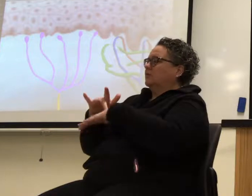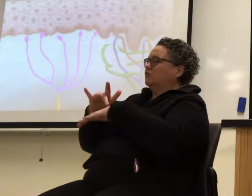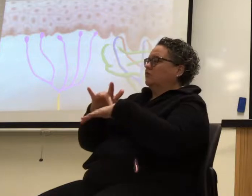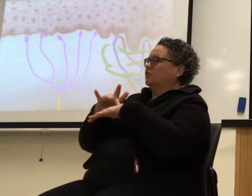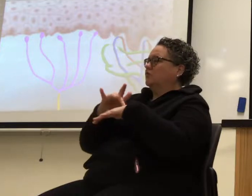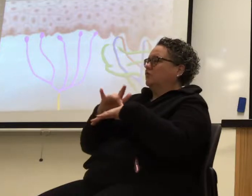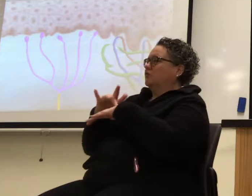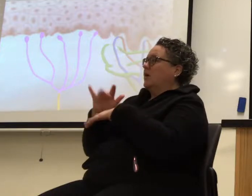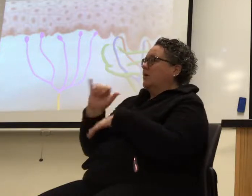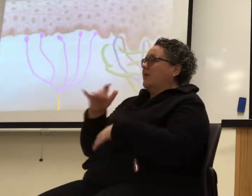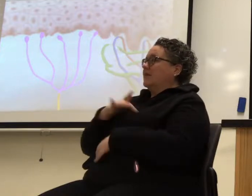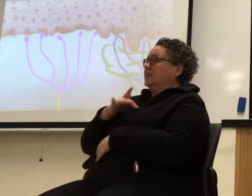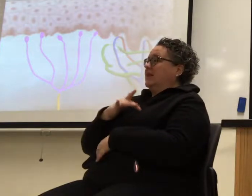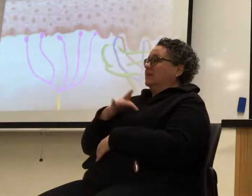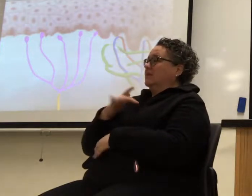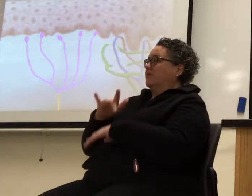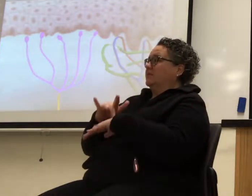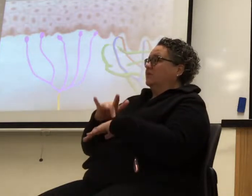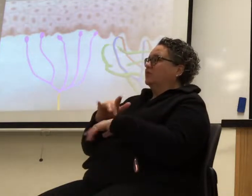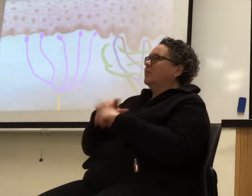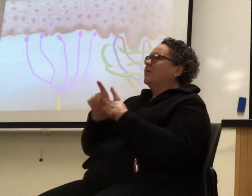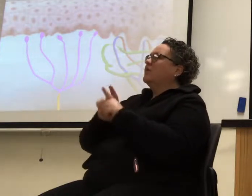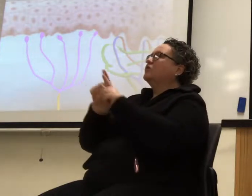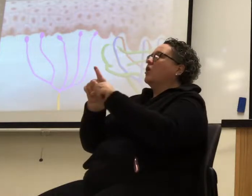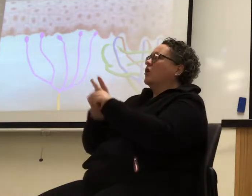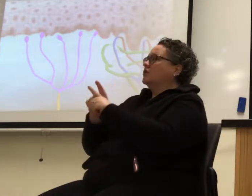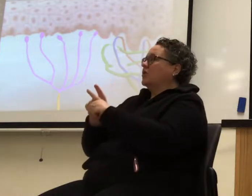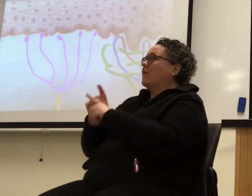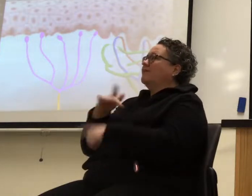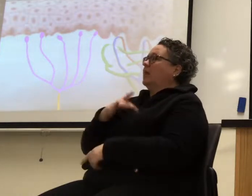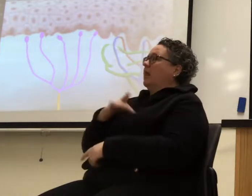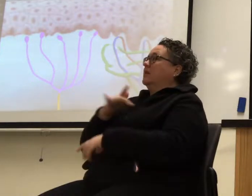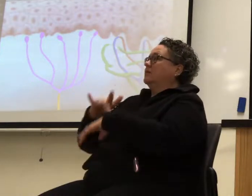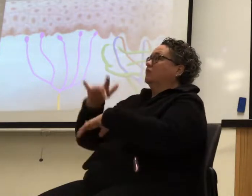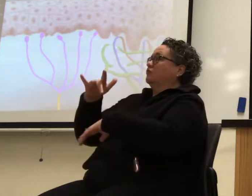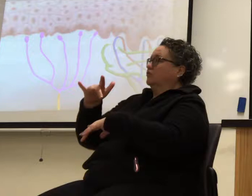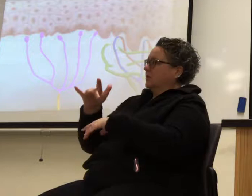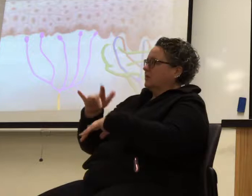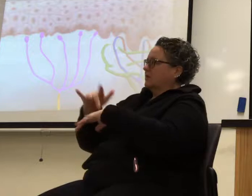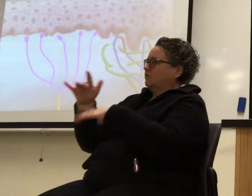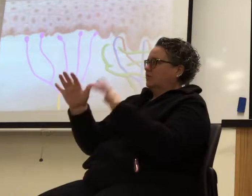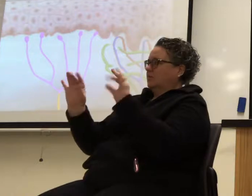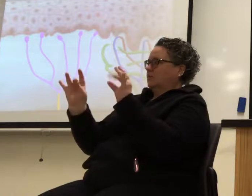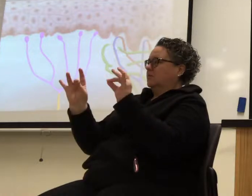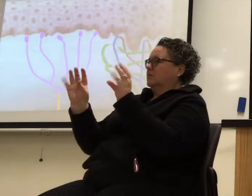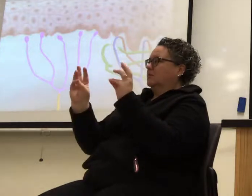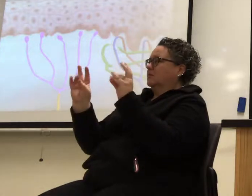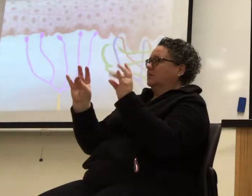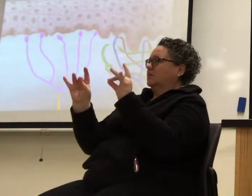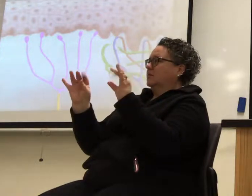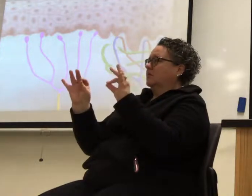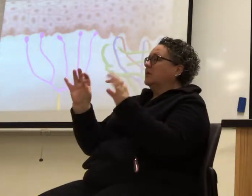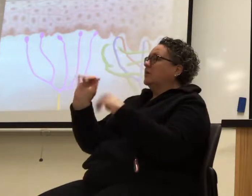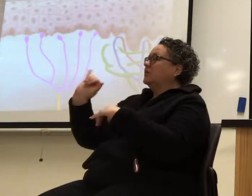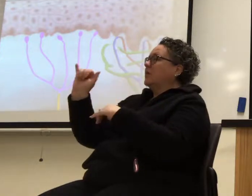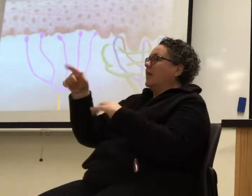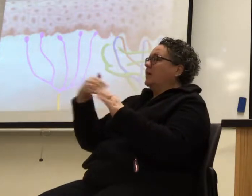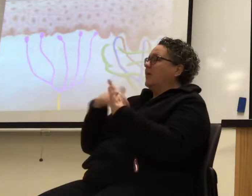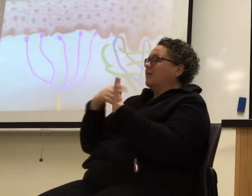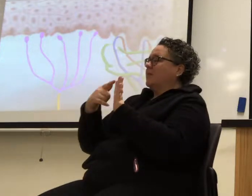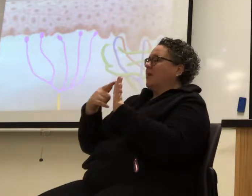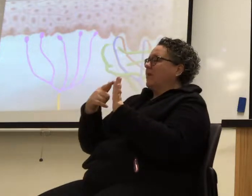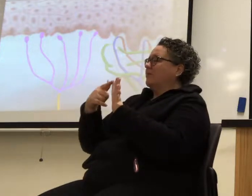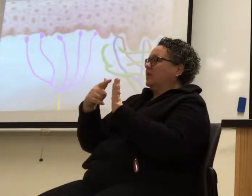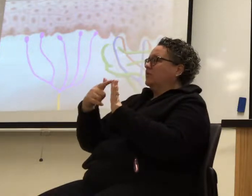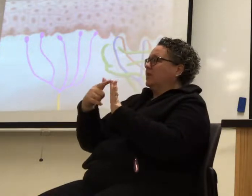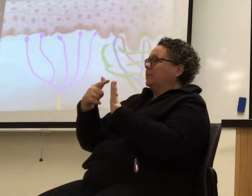So you have the sense of touch, but there's all these subcategories. These nerve fibers are for fine touch, like if, you know, like you have them on your fingertips. You can